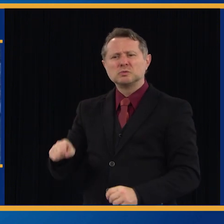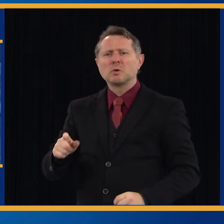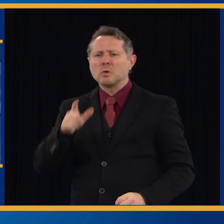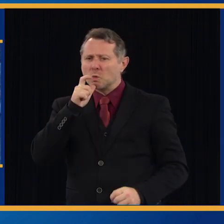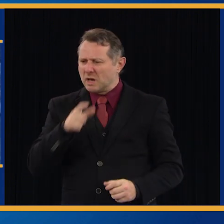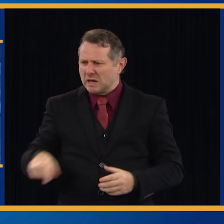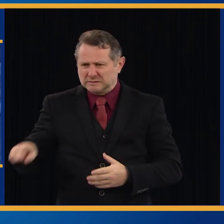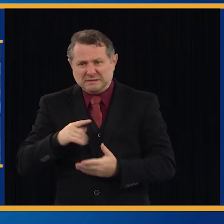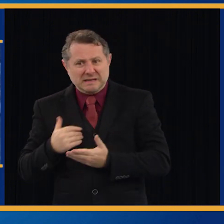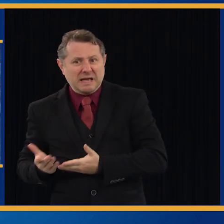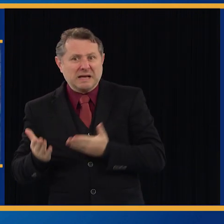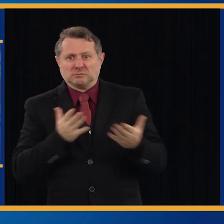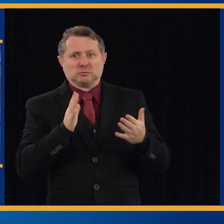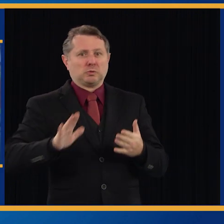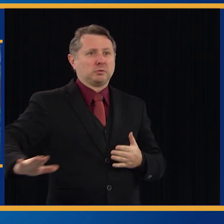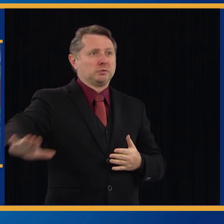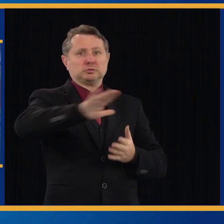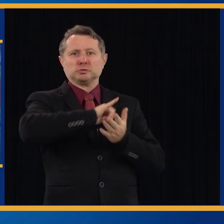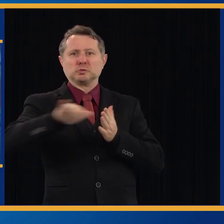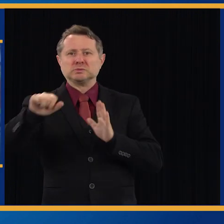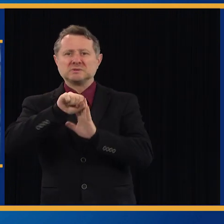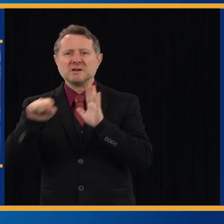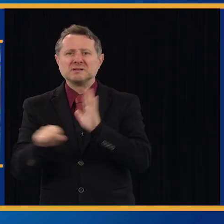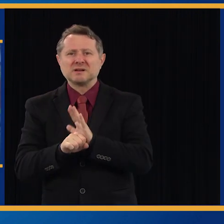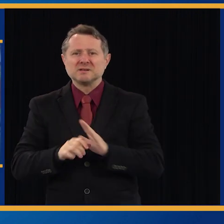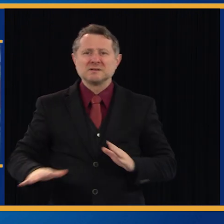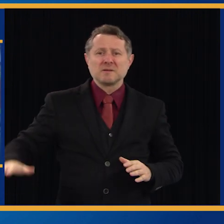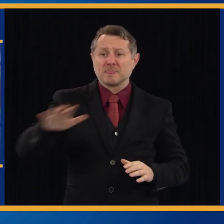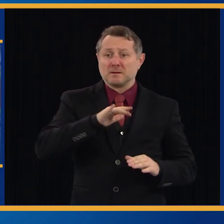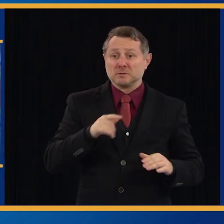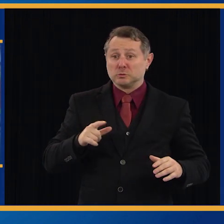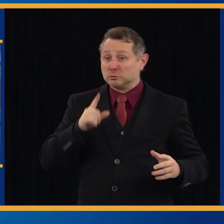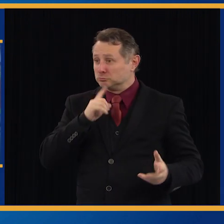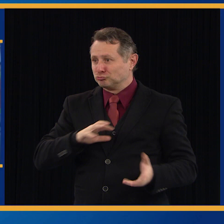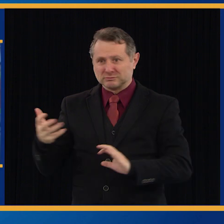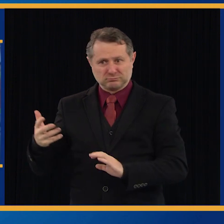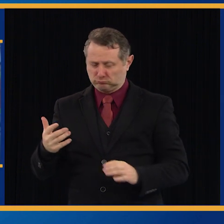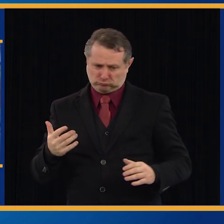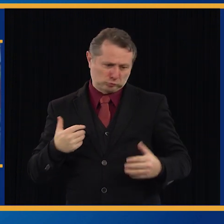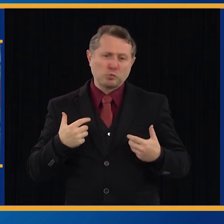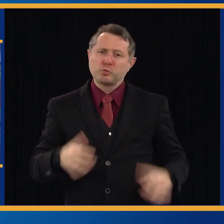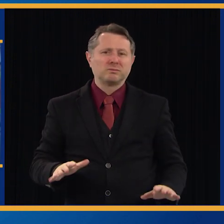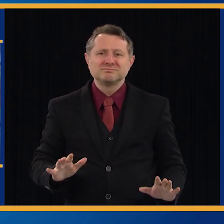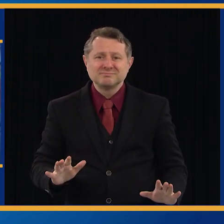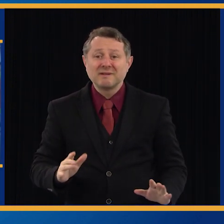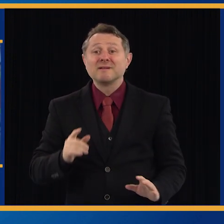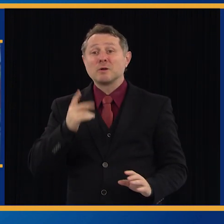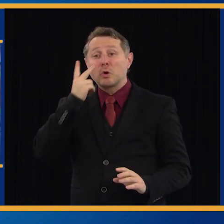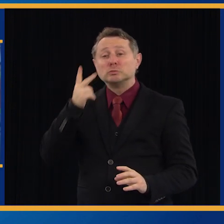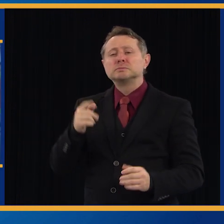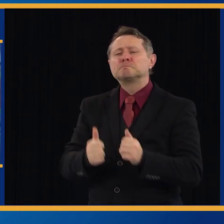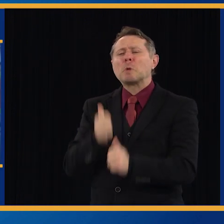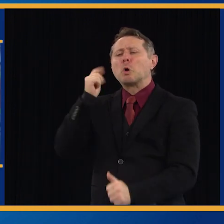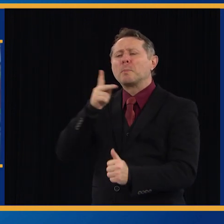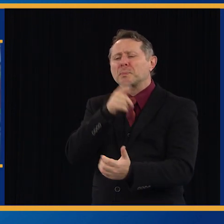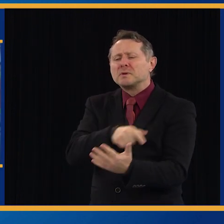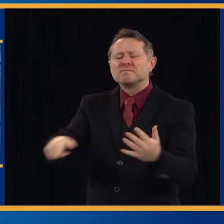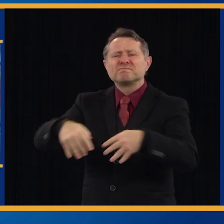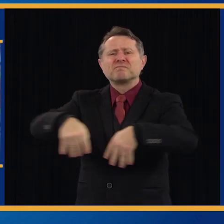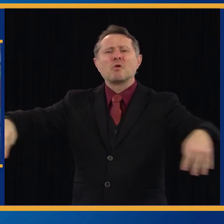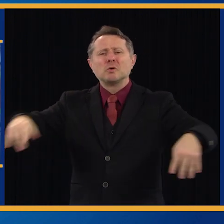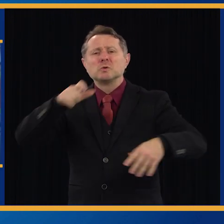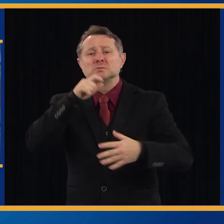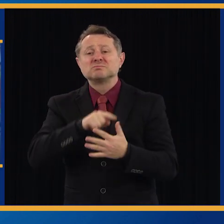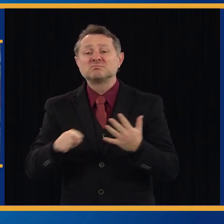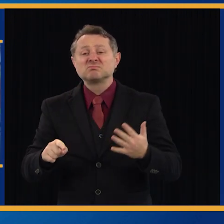crisis. And this crisis is not over. And if you look at who they are and the